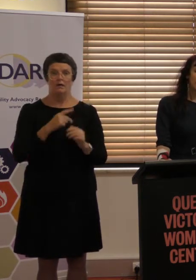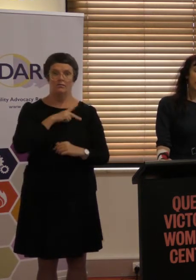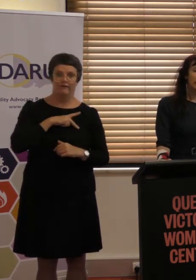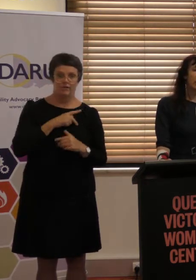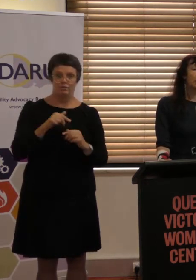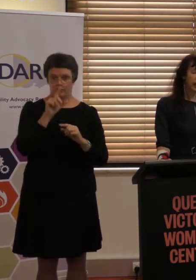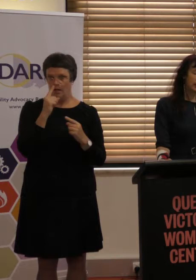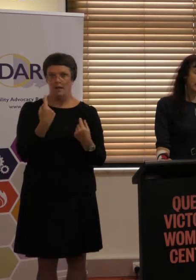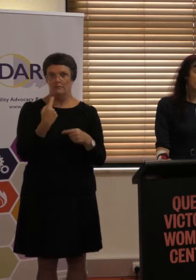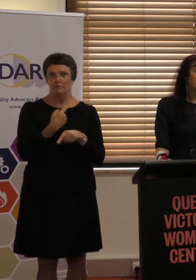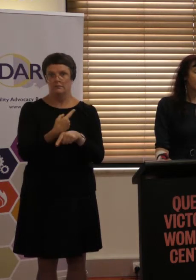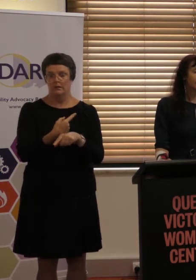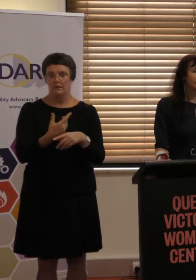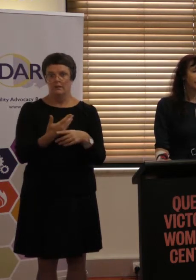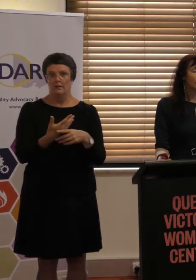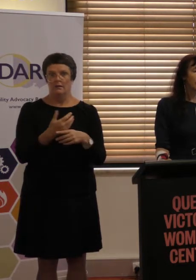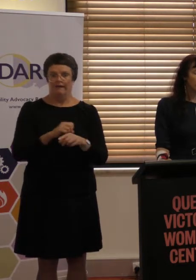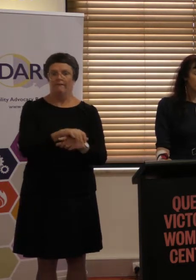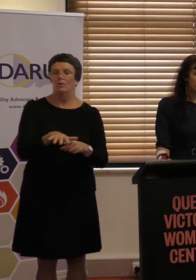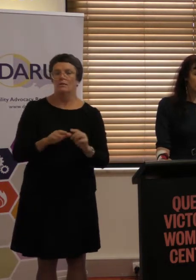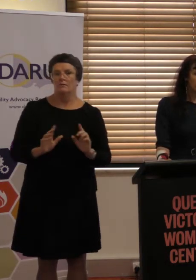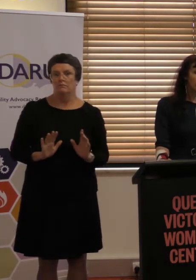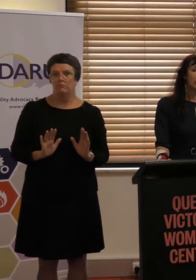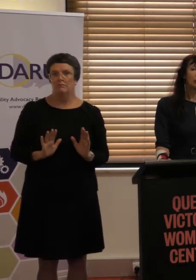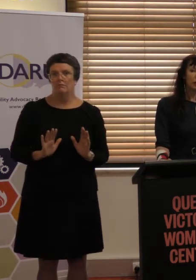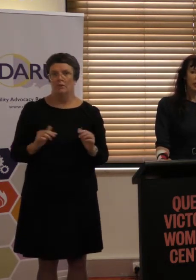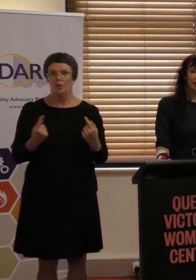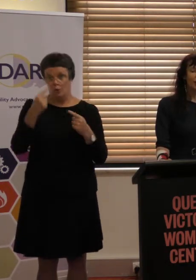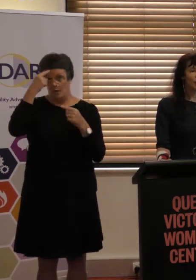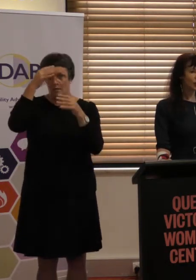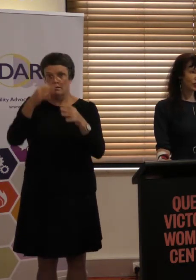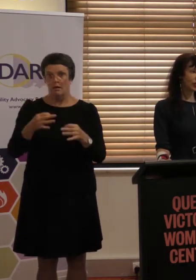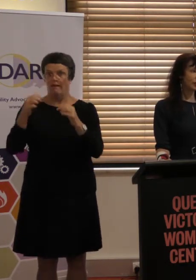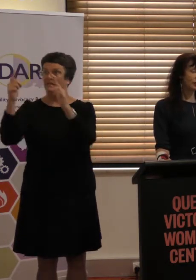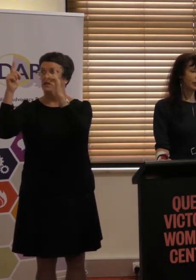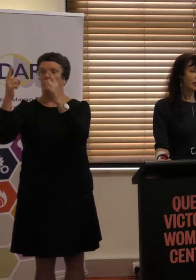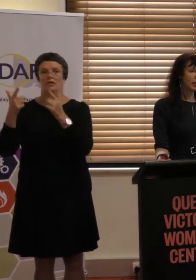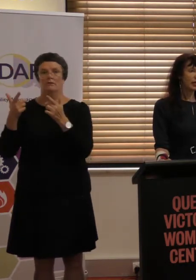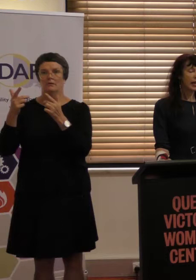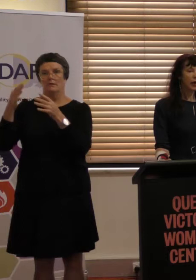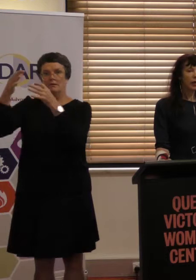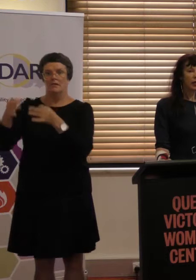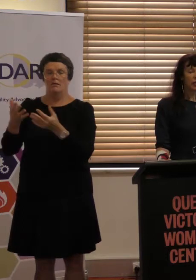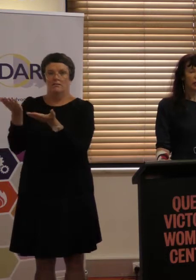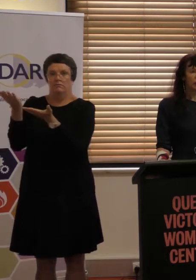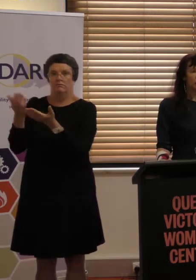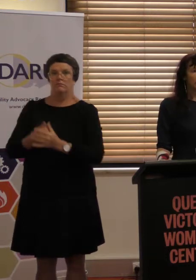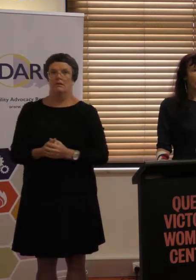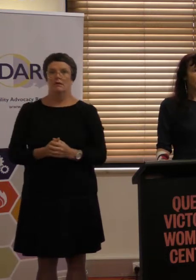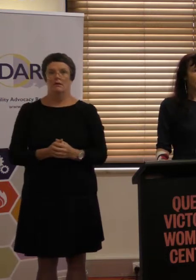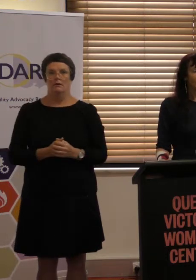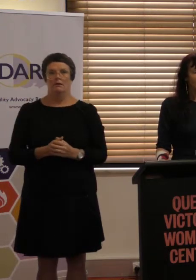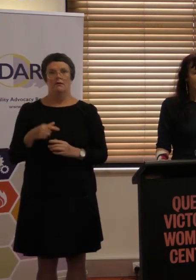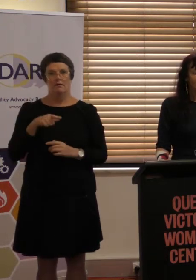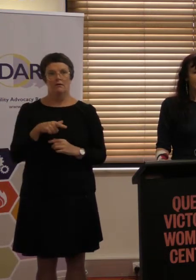have no say, they can say something, but ultimately it will be the teachers who decide. Now, to